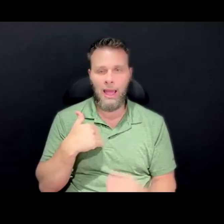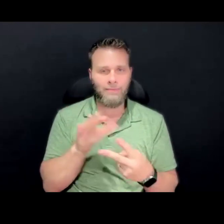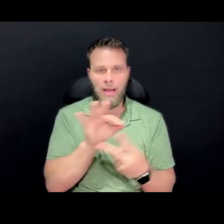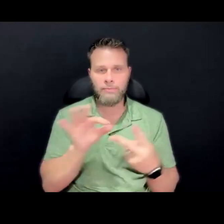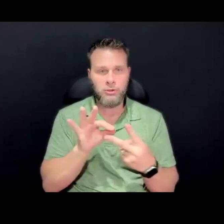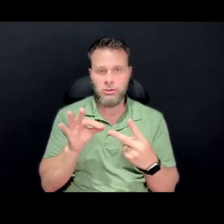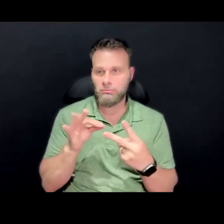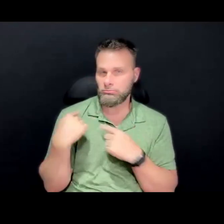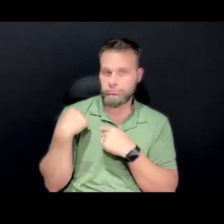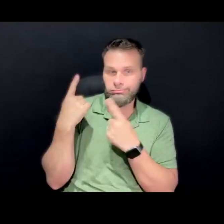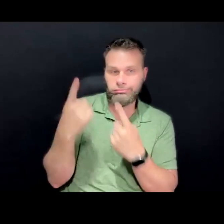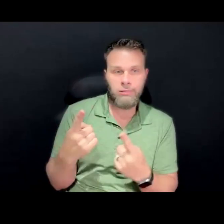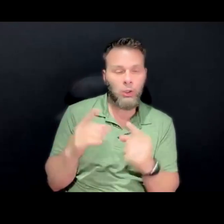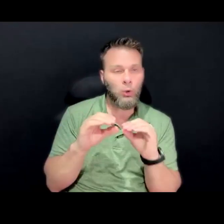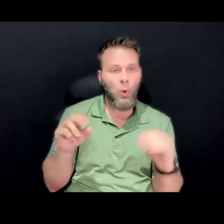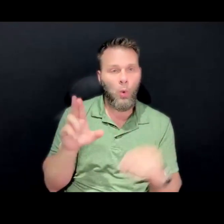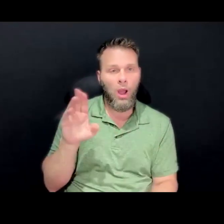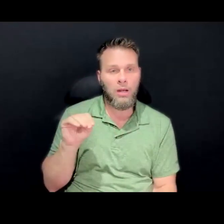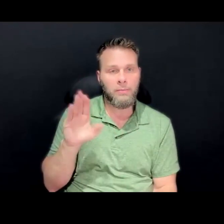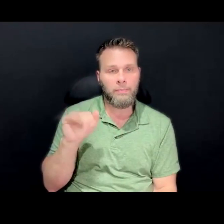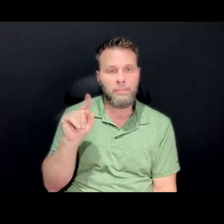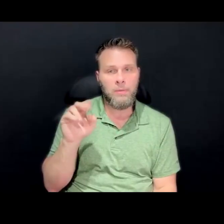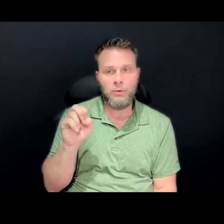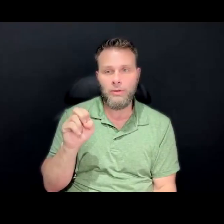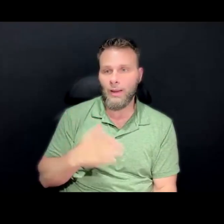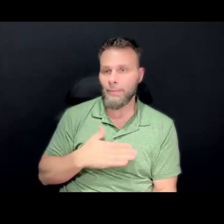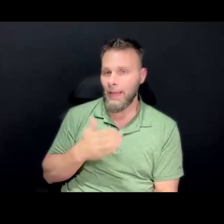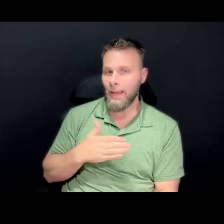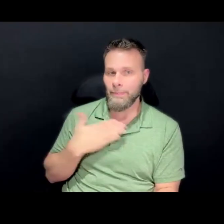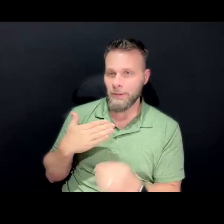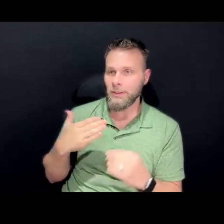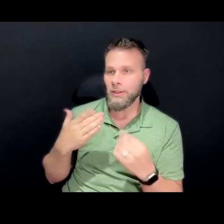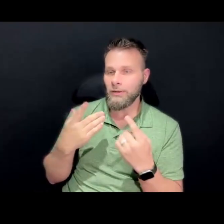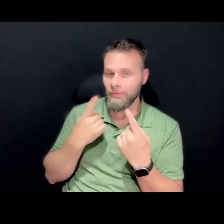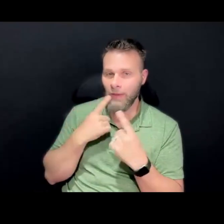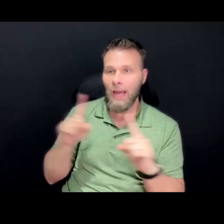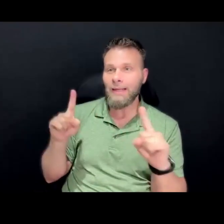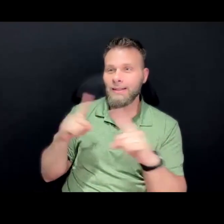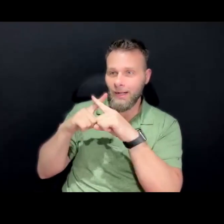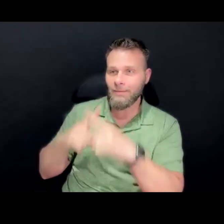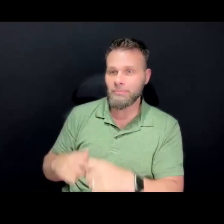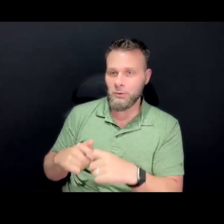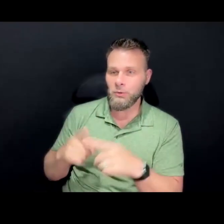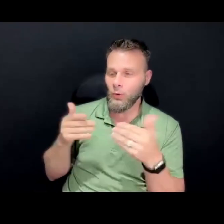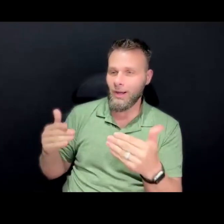this time. I just got it. All right, I'm glad that you got it. You could ask your question first.